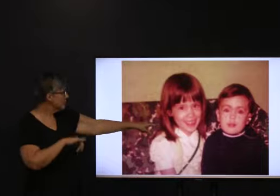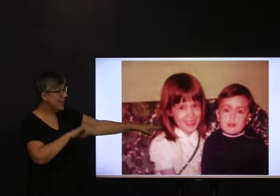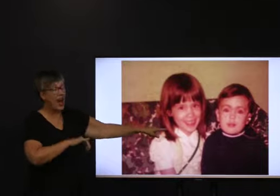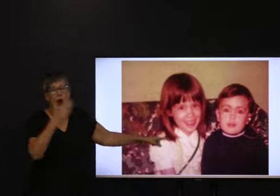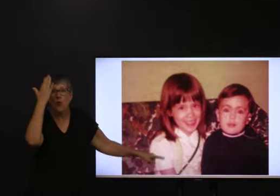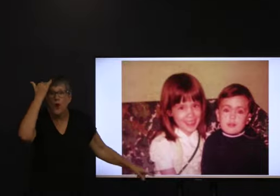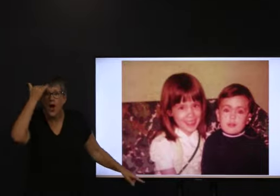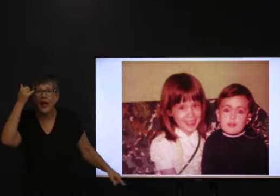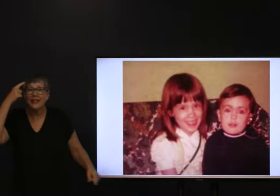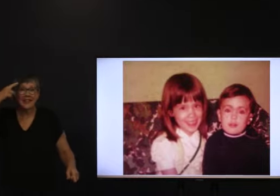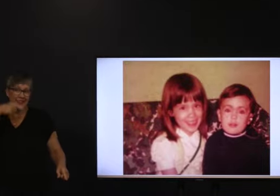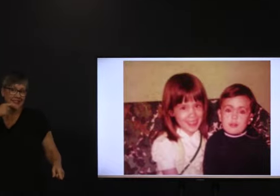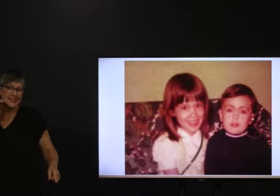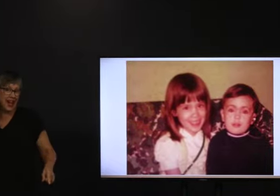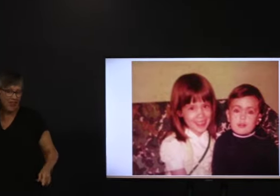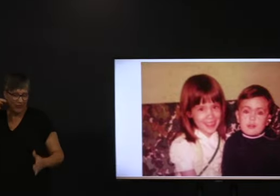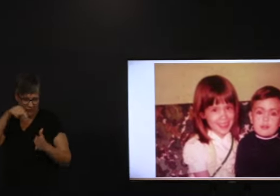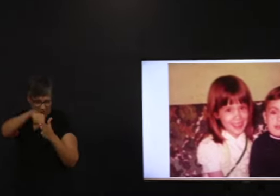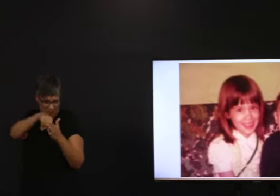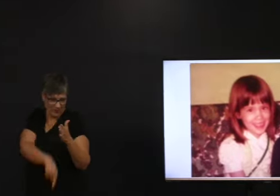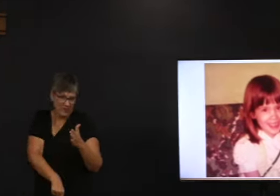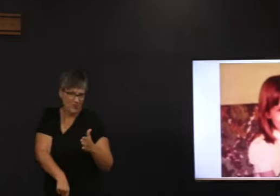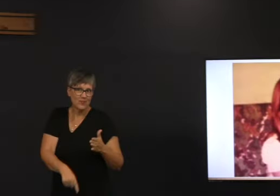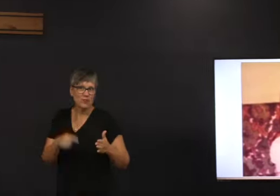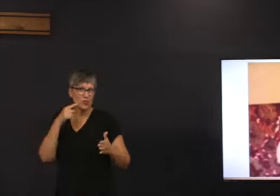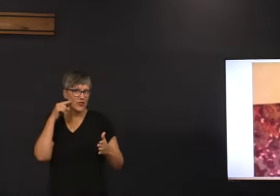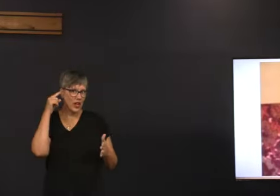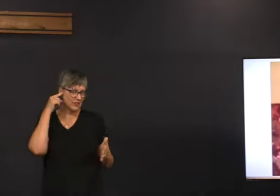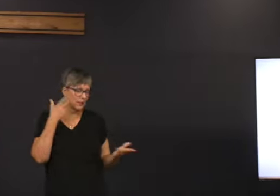He has Wartenberg's syndrome. He was born deaf.